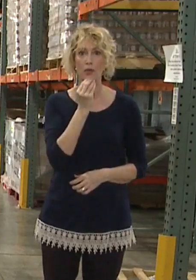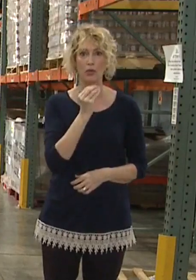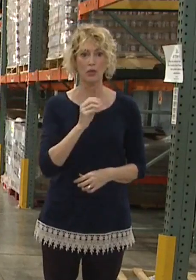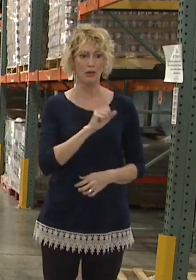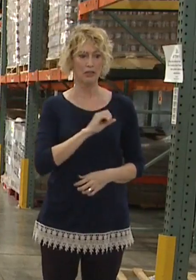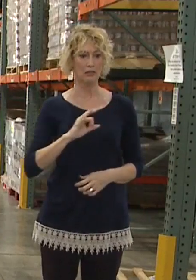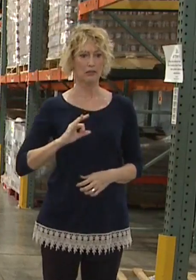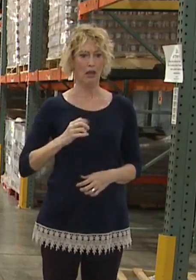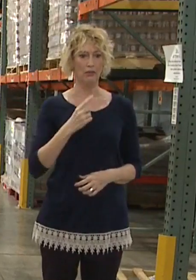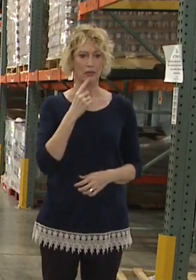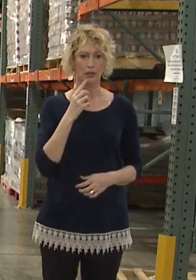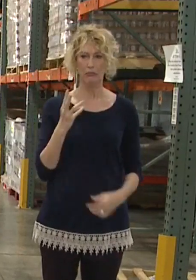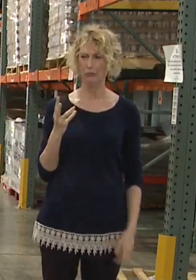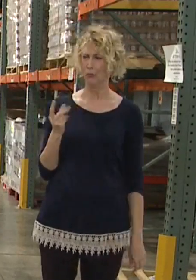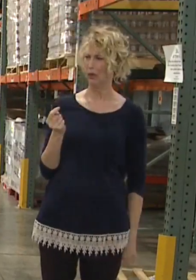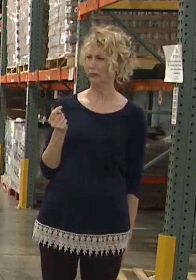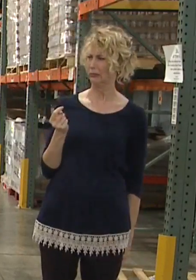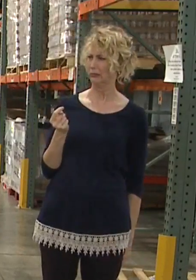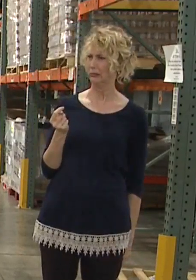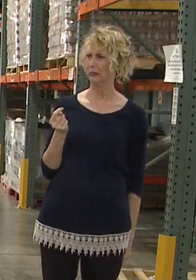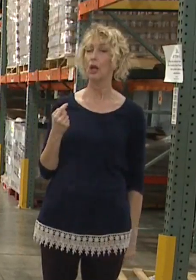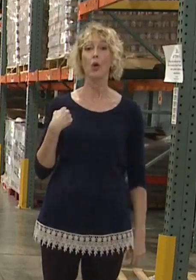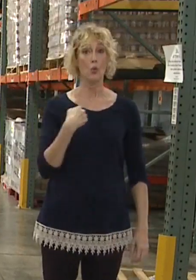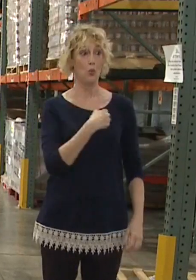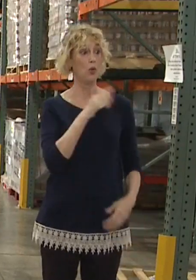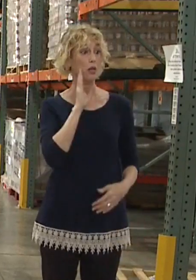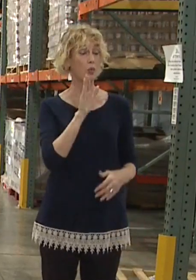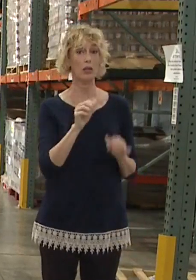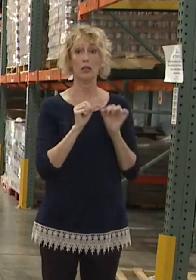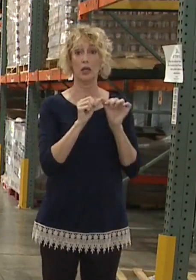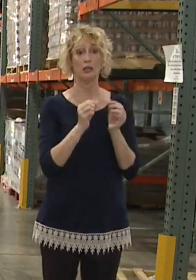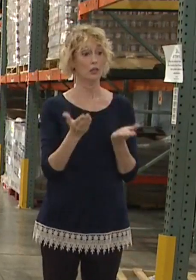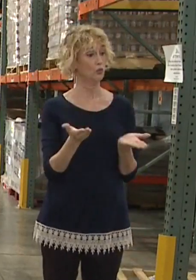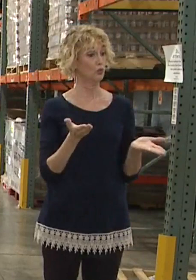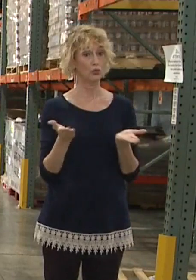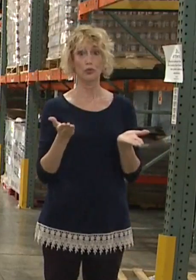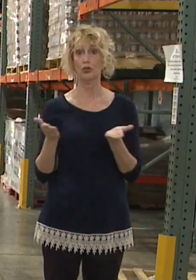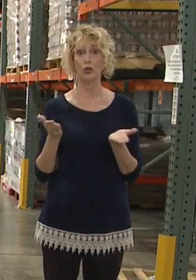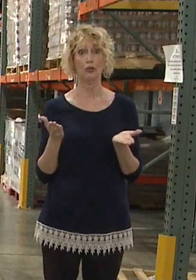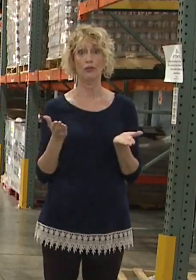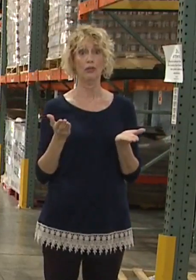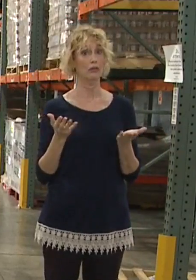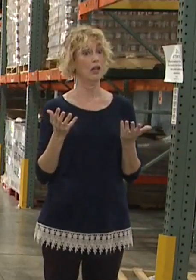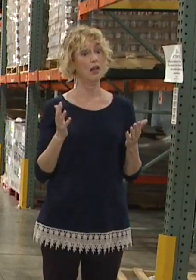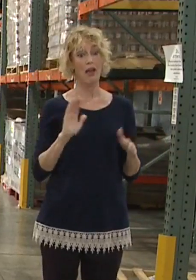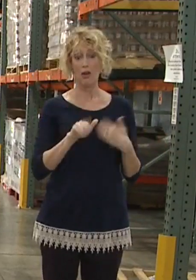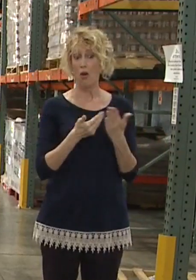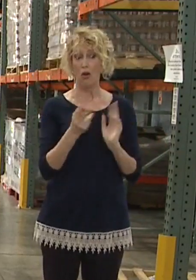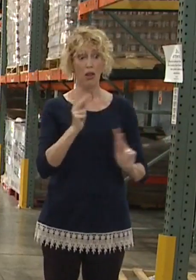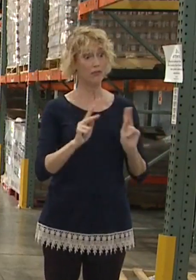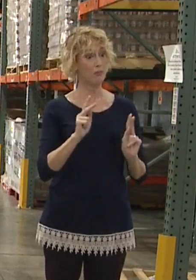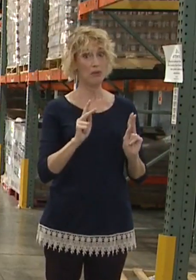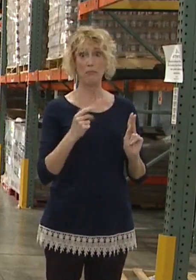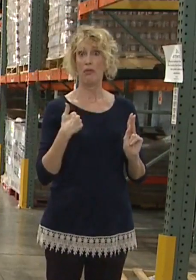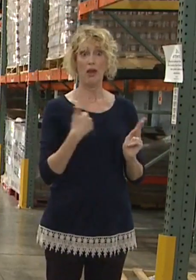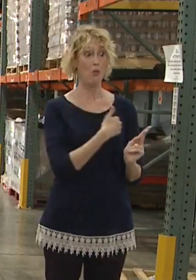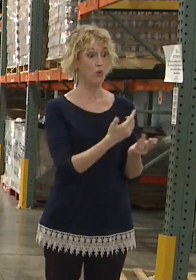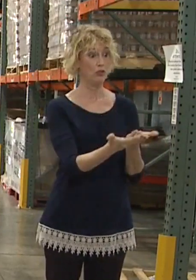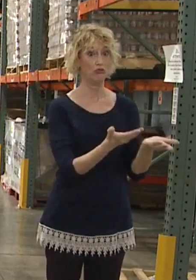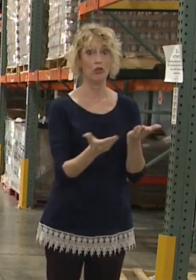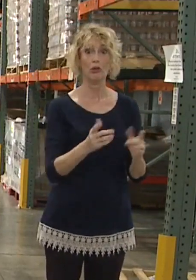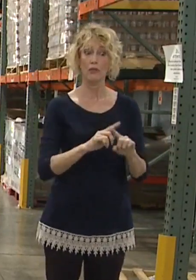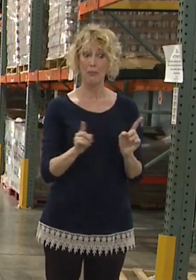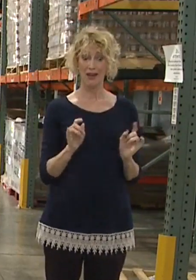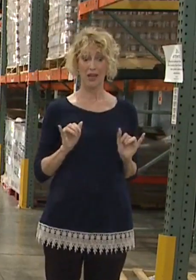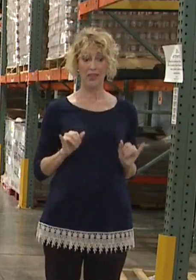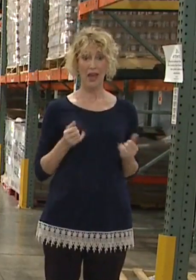what? We'll continue to serve the 1 in 8 that we already serve and the bigger audience that we continue to serve right now. But for this